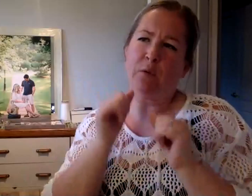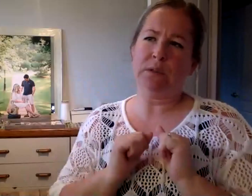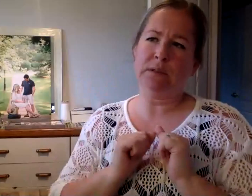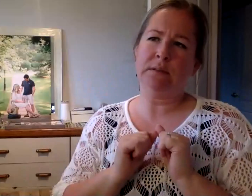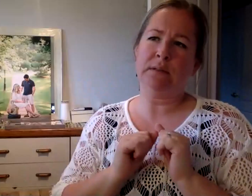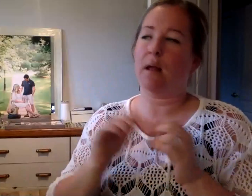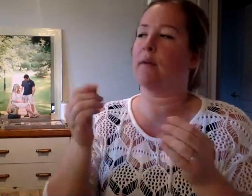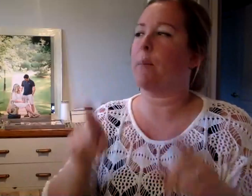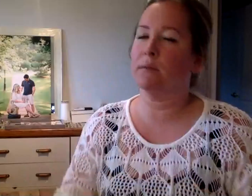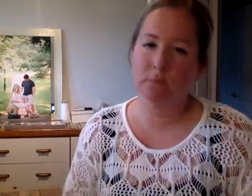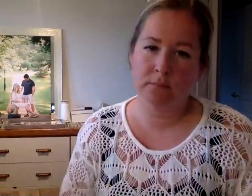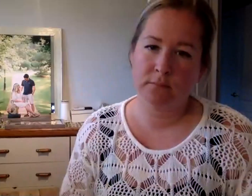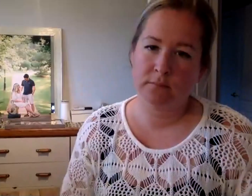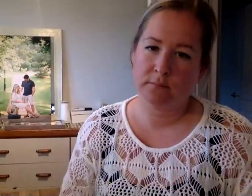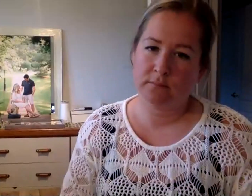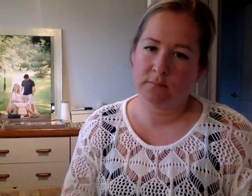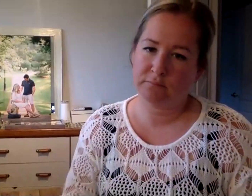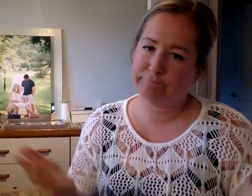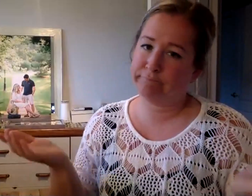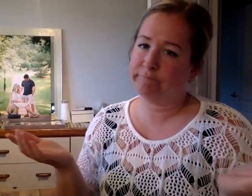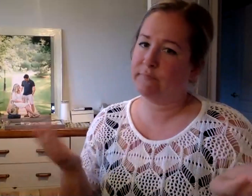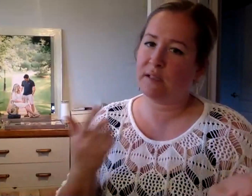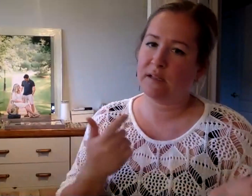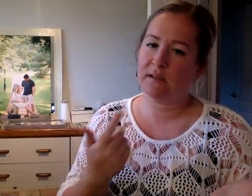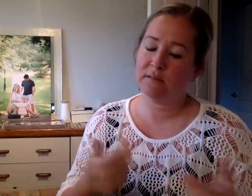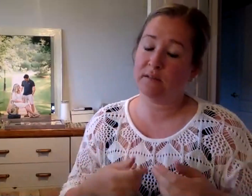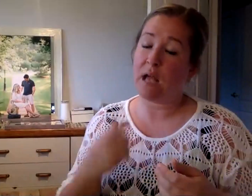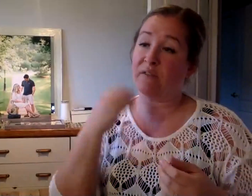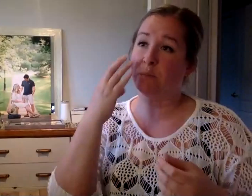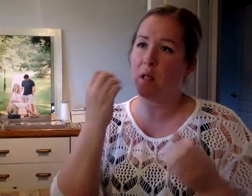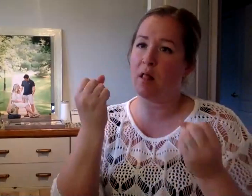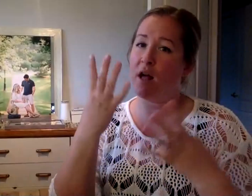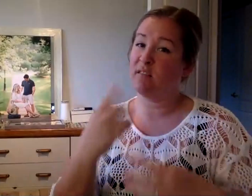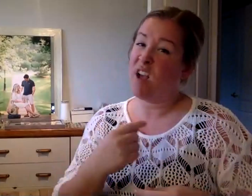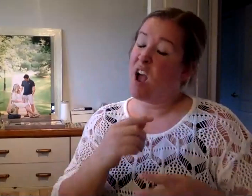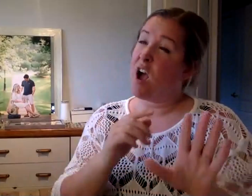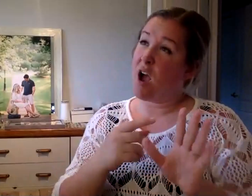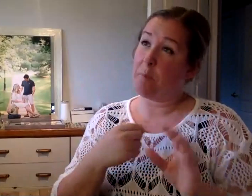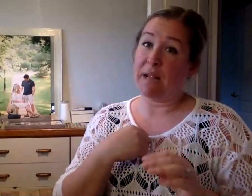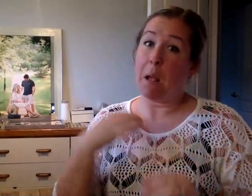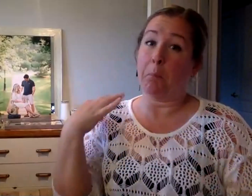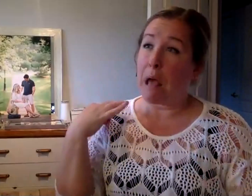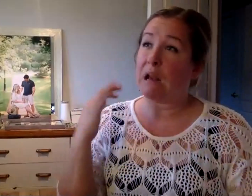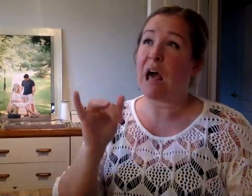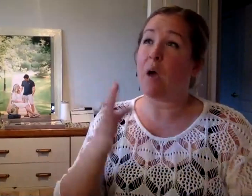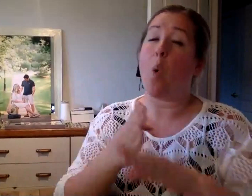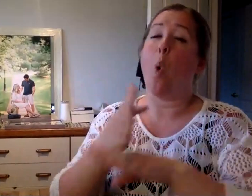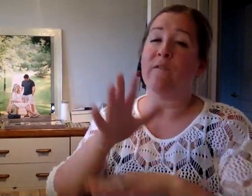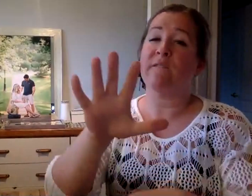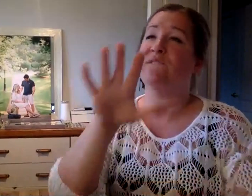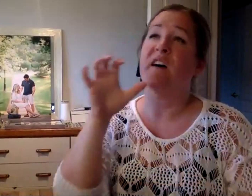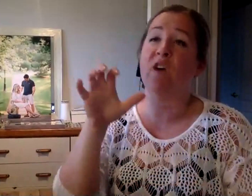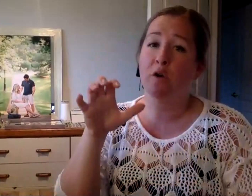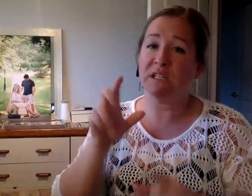Maybe next time we'll have the interview. It happens a lot, and I never get the interview. I have a lot of experience.